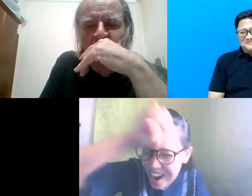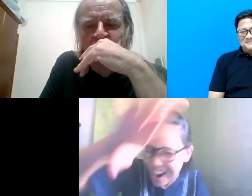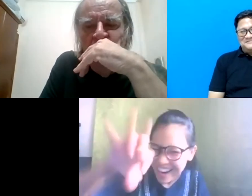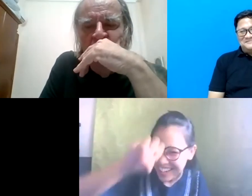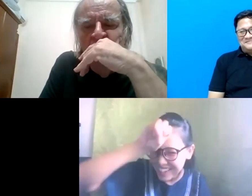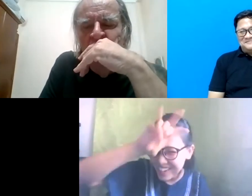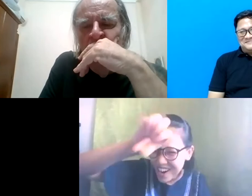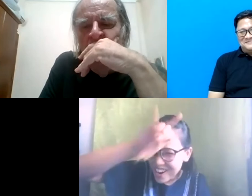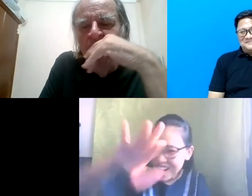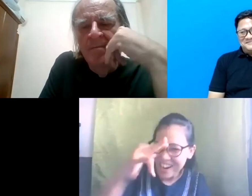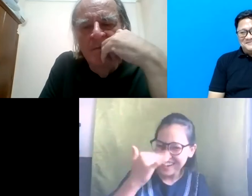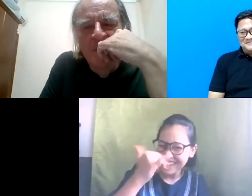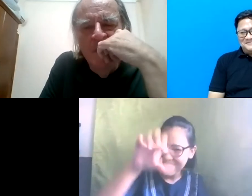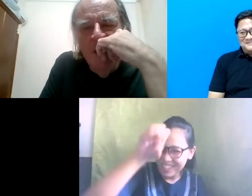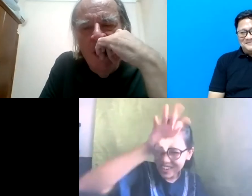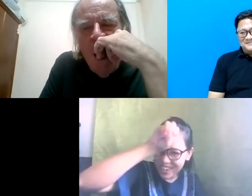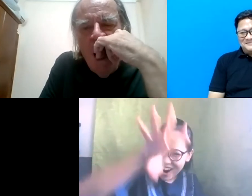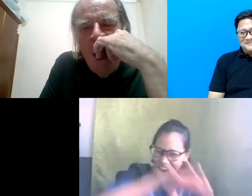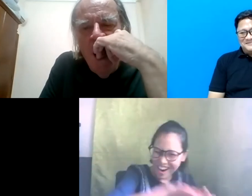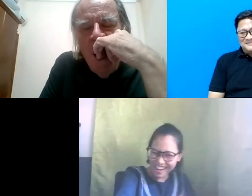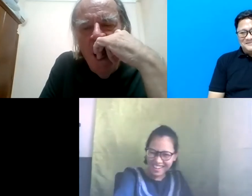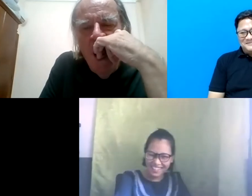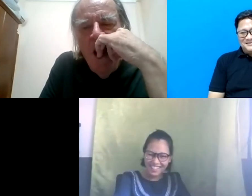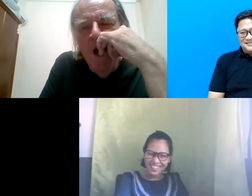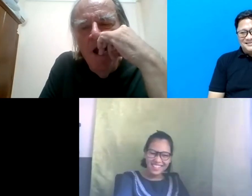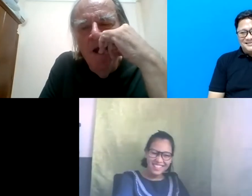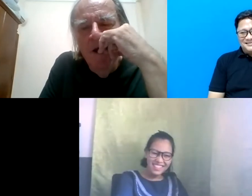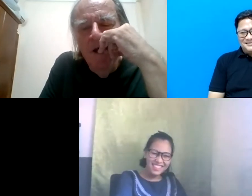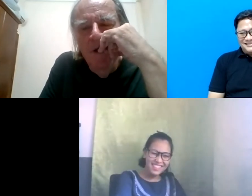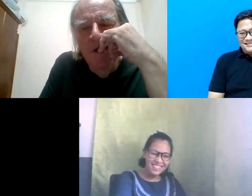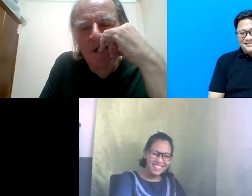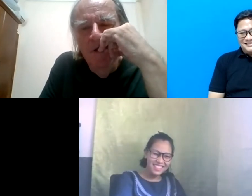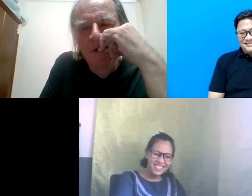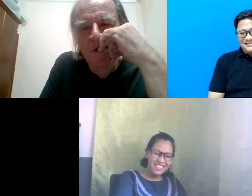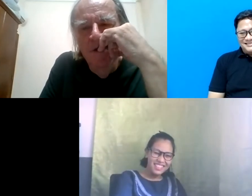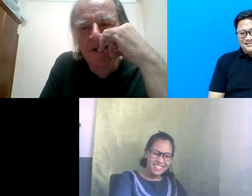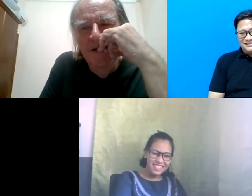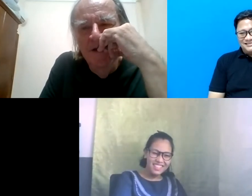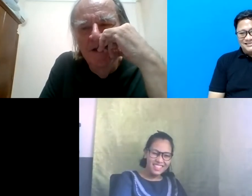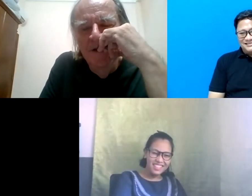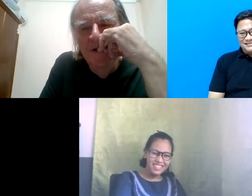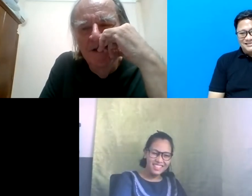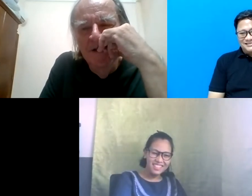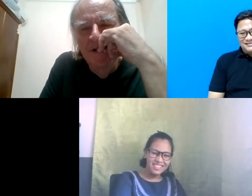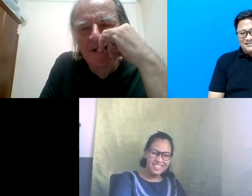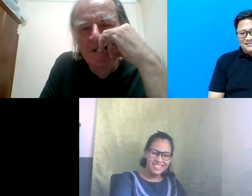And Nat is saying, well, then give me the review questions. We sent it to you already.